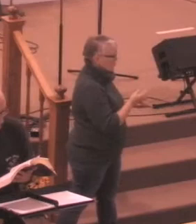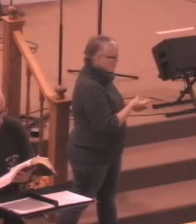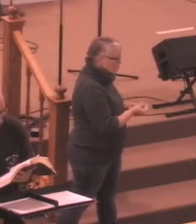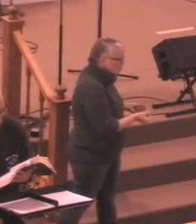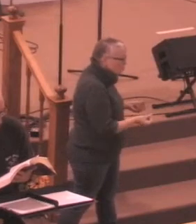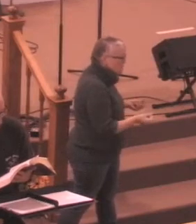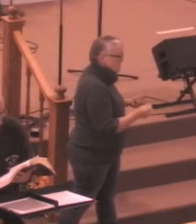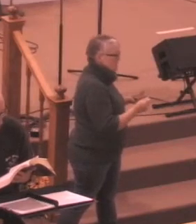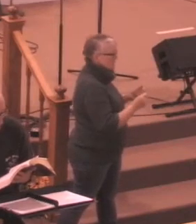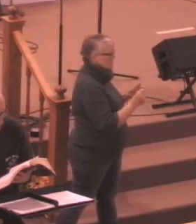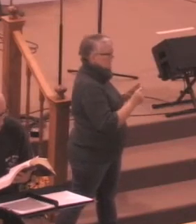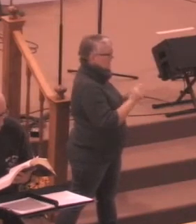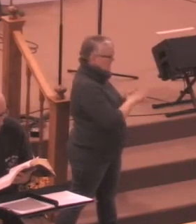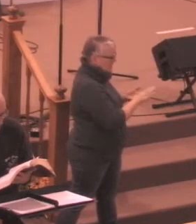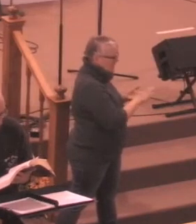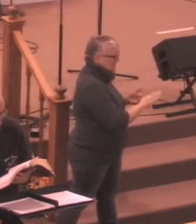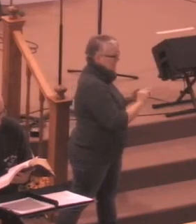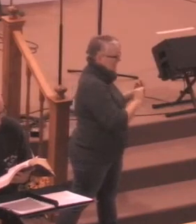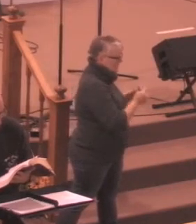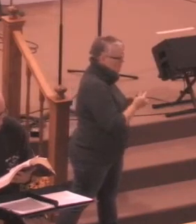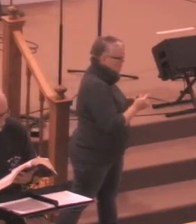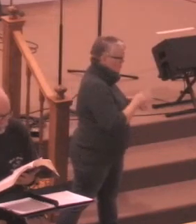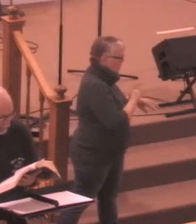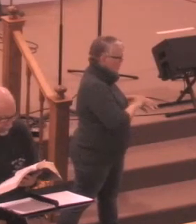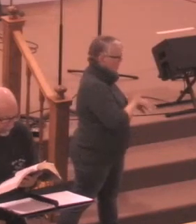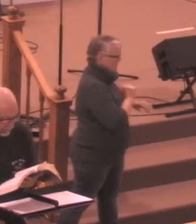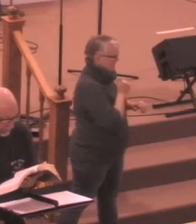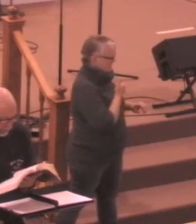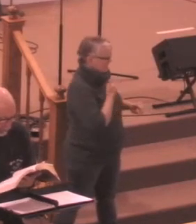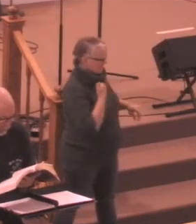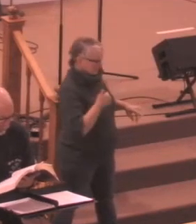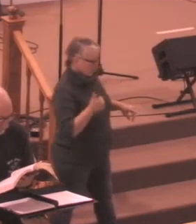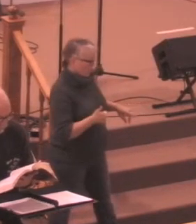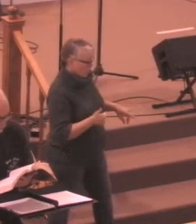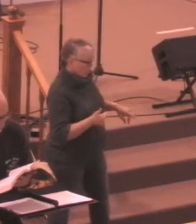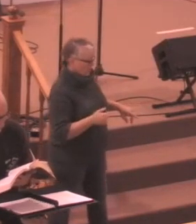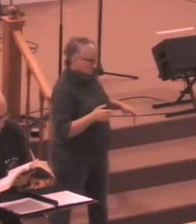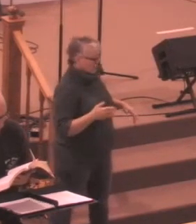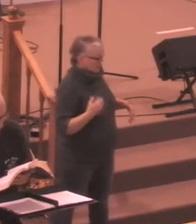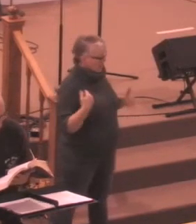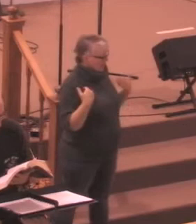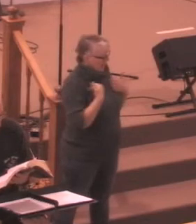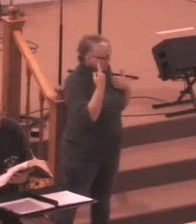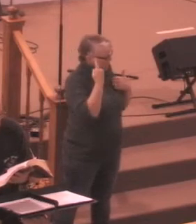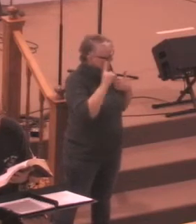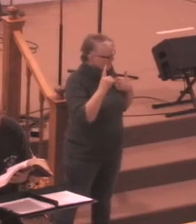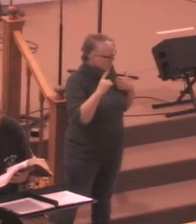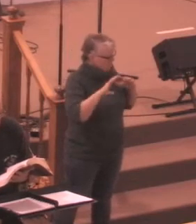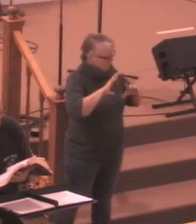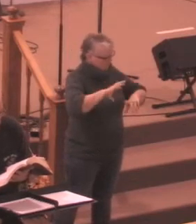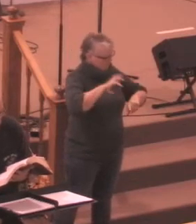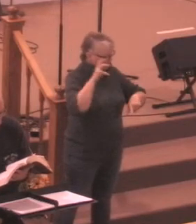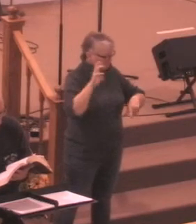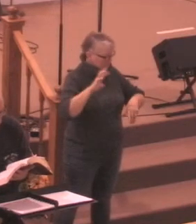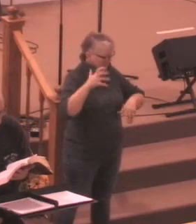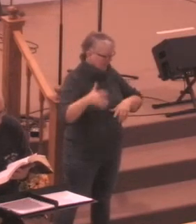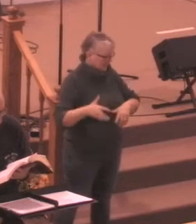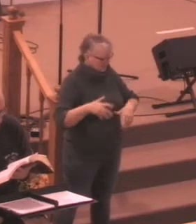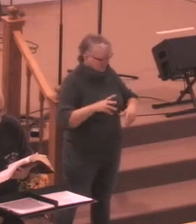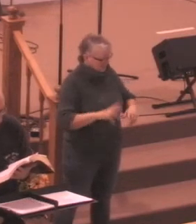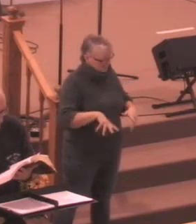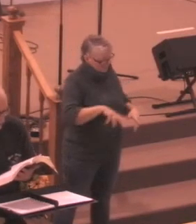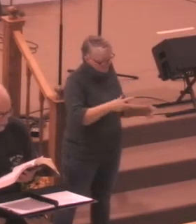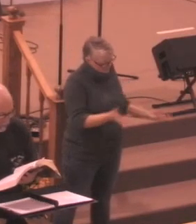injuries. And he put him on his own pack animal and brought him to an inn and took care of him. On the next day, he took out